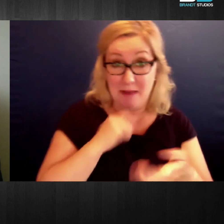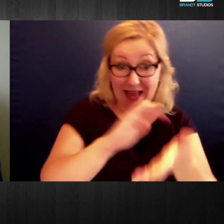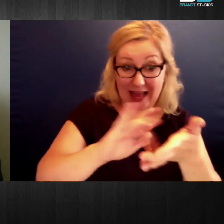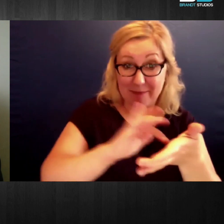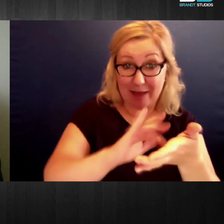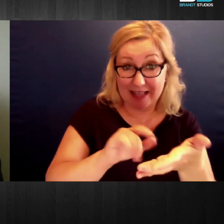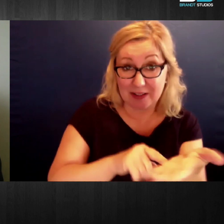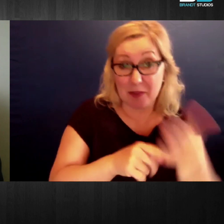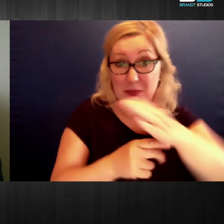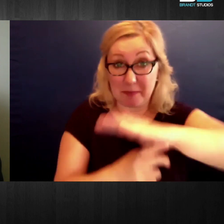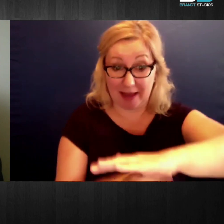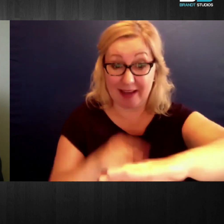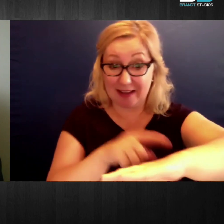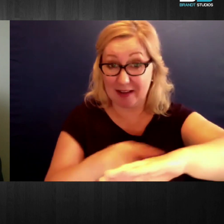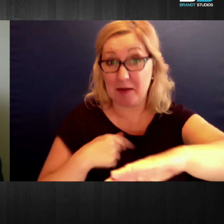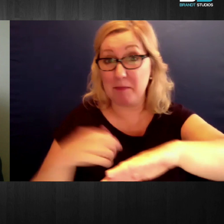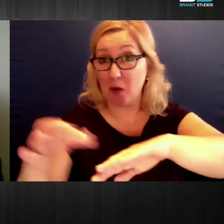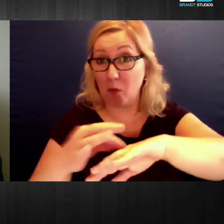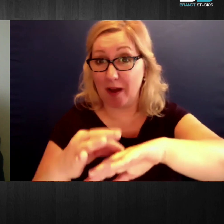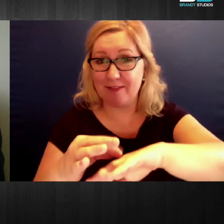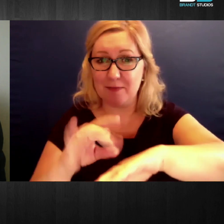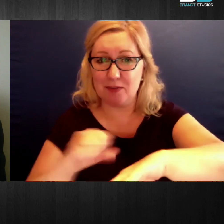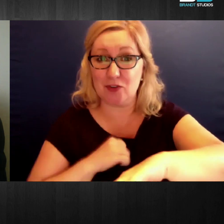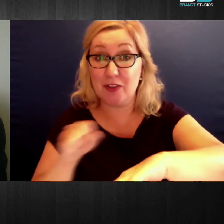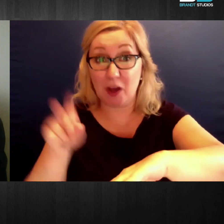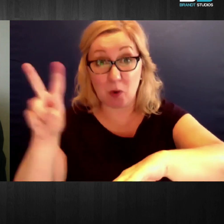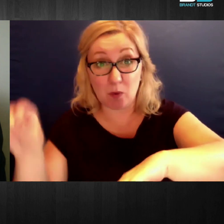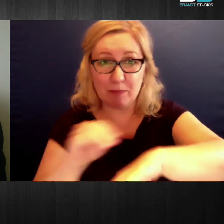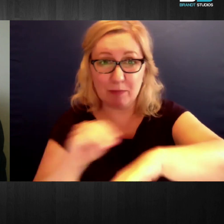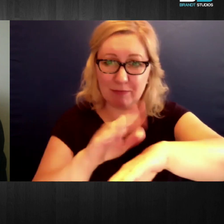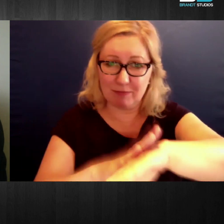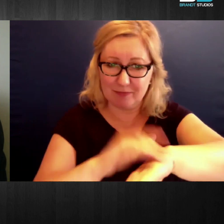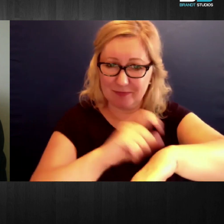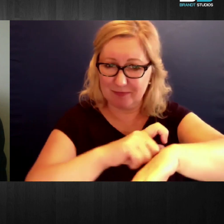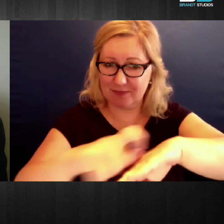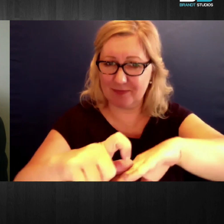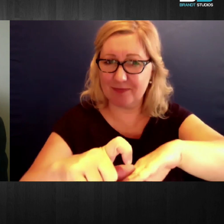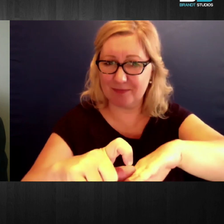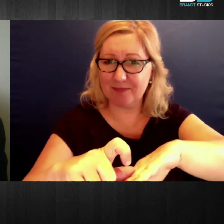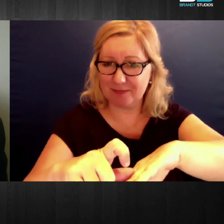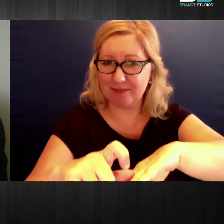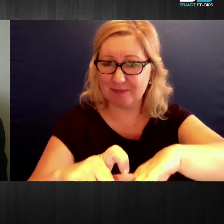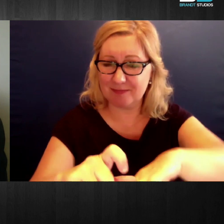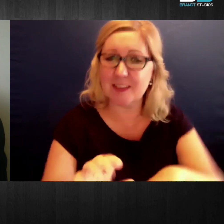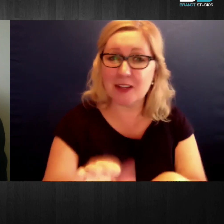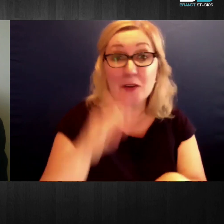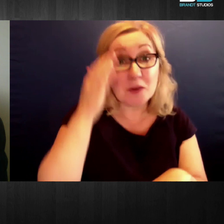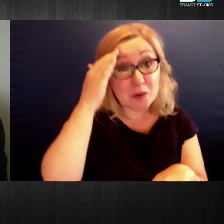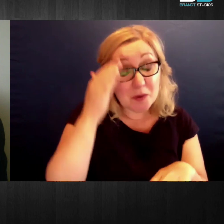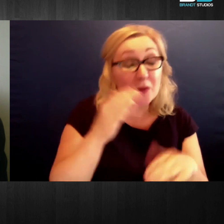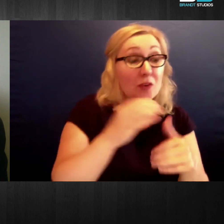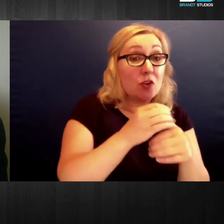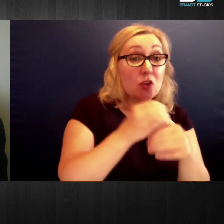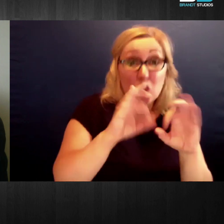justice can be part of this. And as the punk rock icons, The Clash, presented music and social justice as one and the